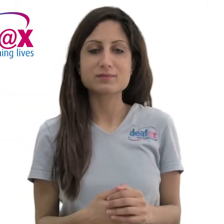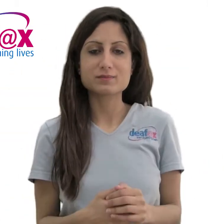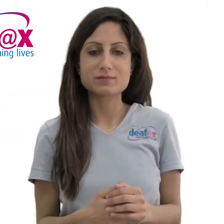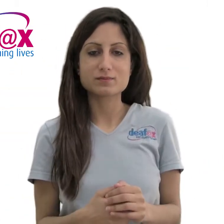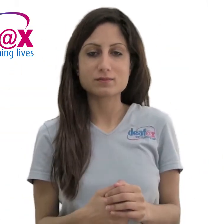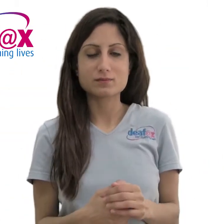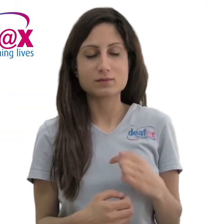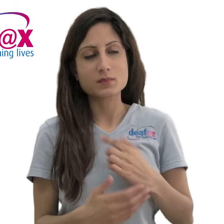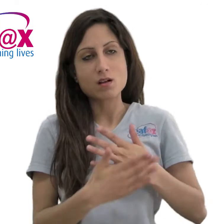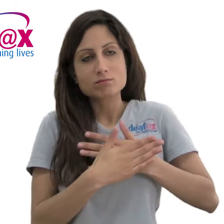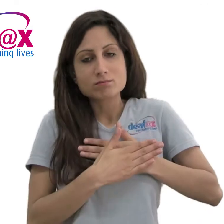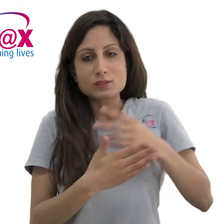understand how different people work.